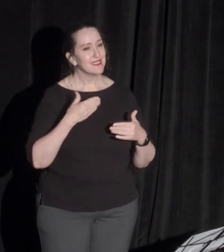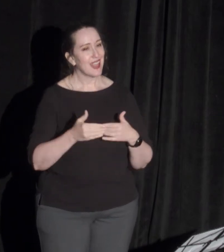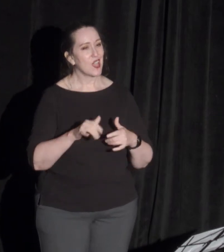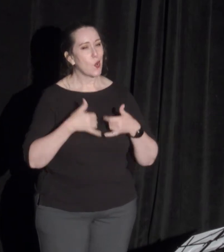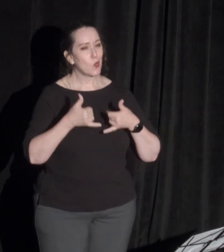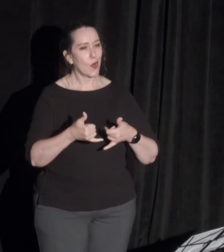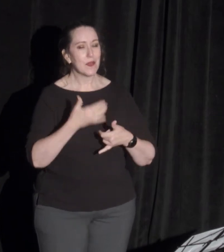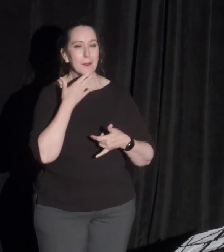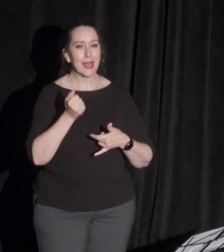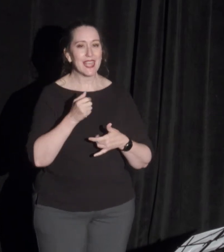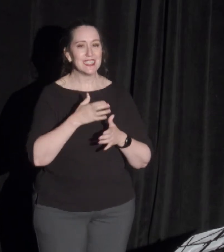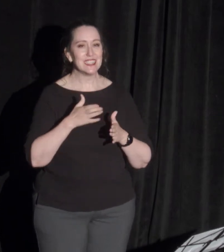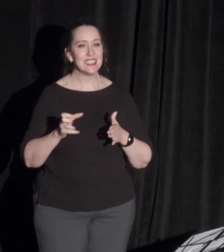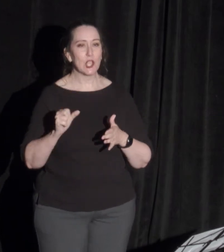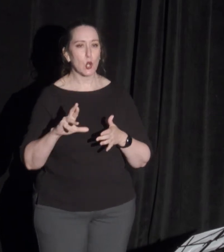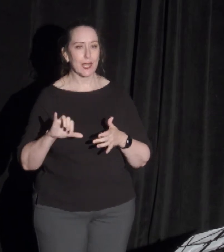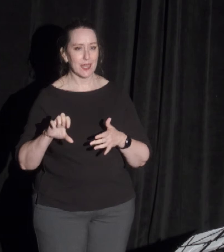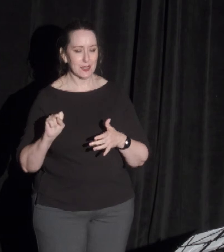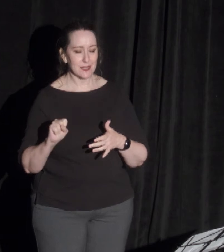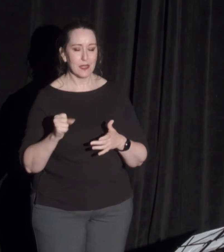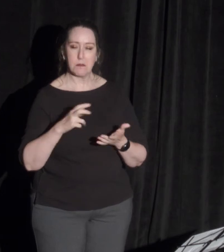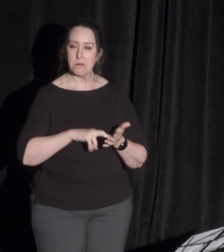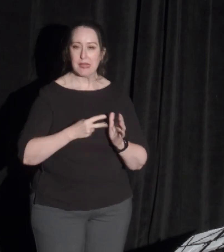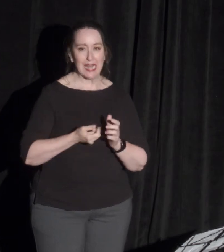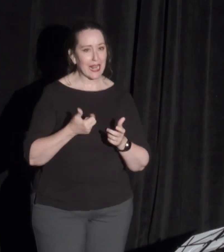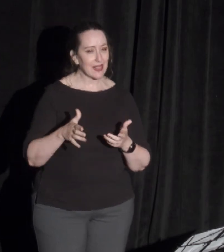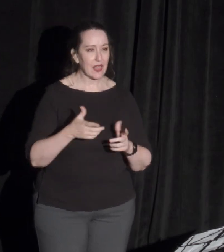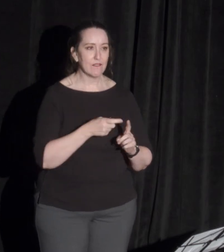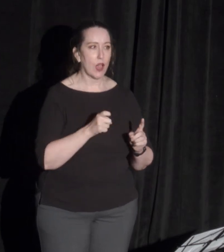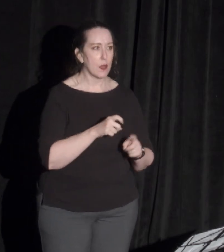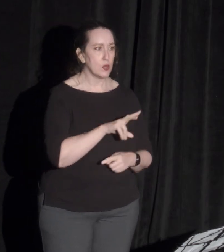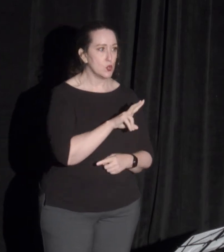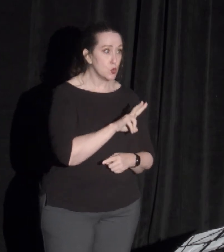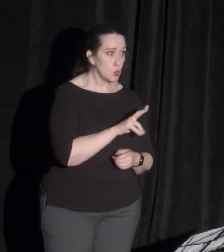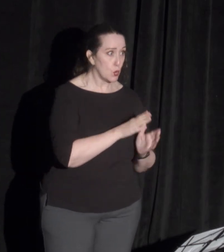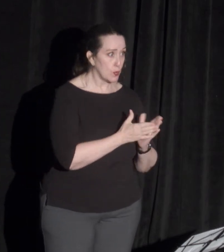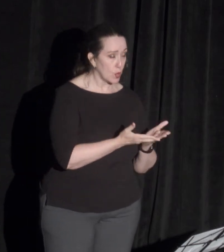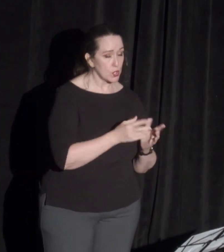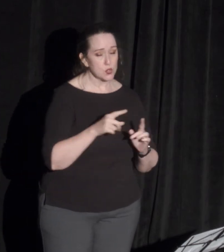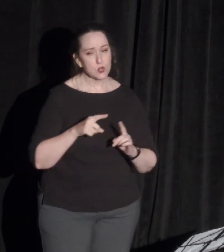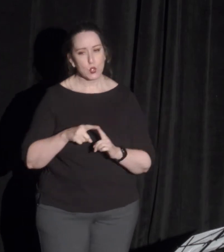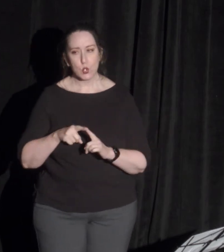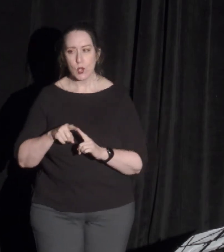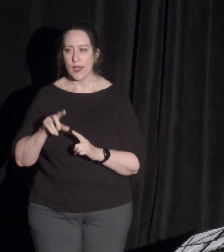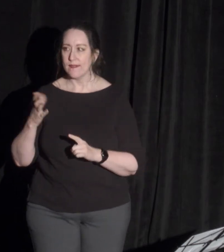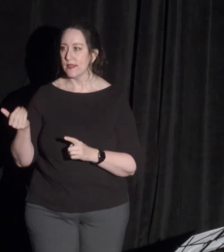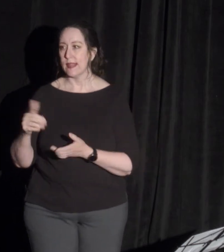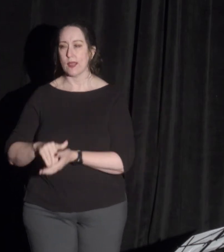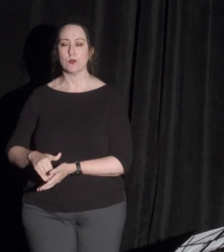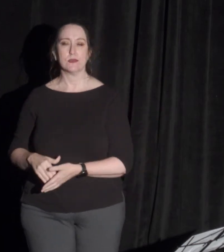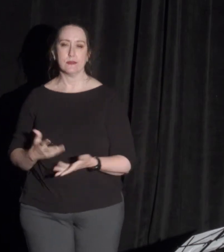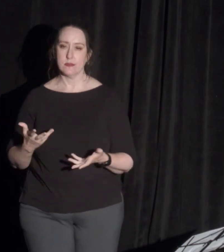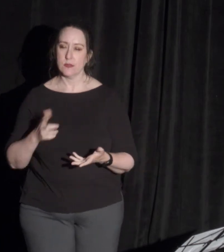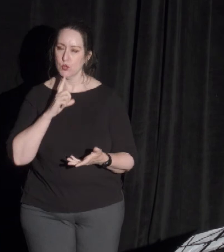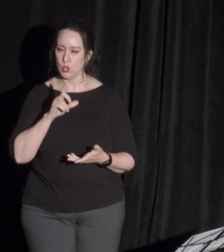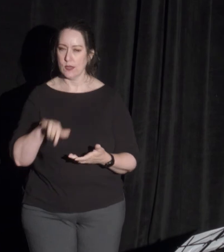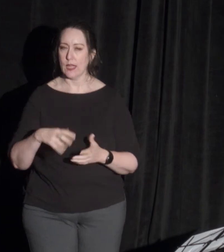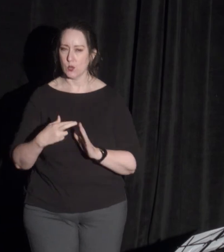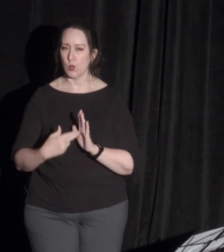Best Series, which could mean anything from 2 books to 15,000. I'm pretty sure that's the rule. No, actually, they just